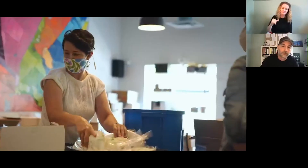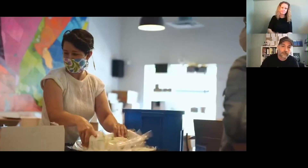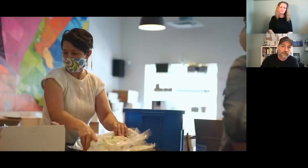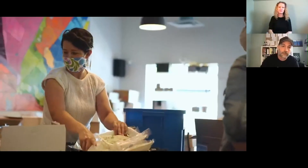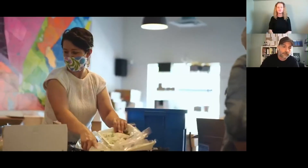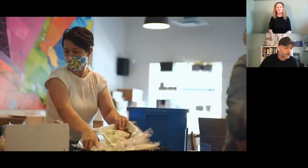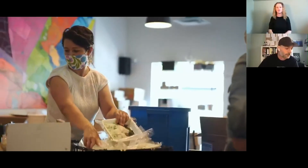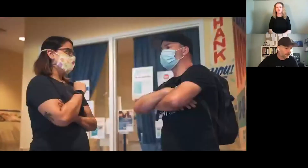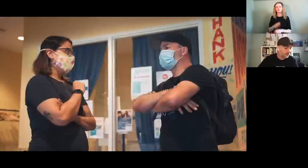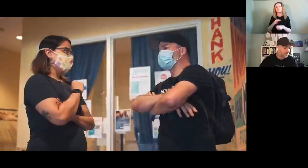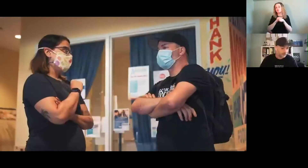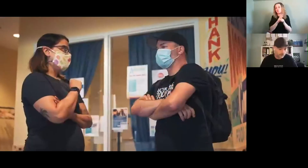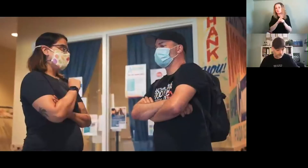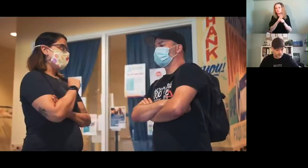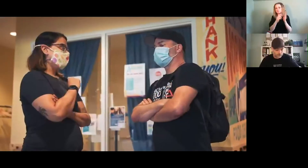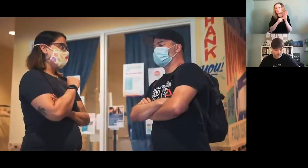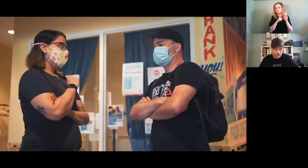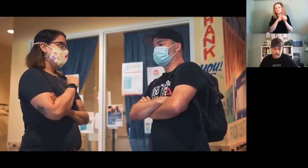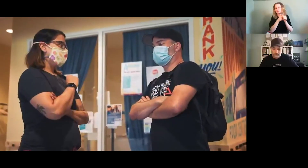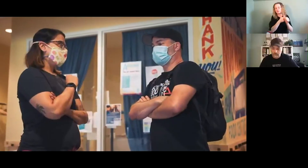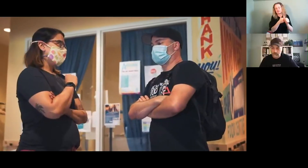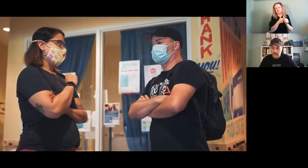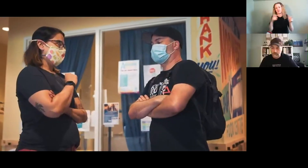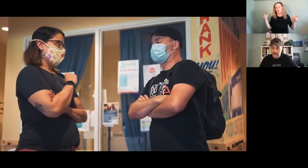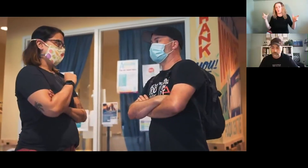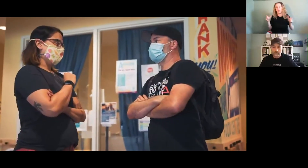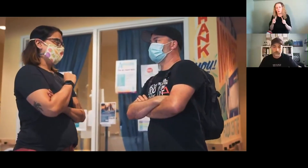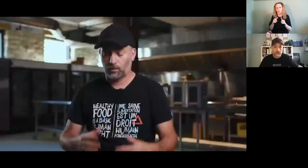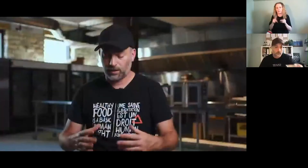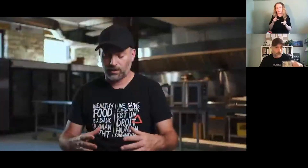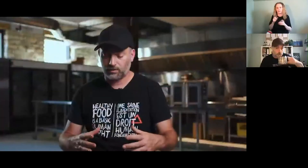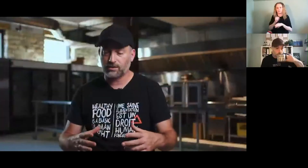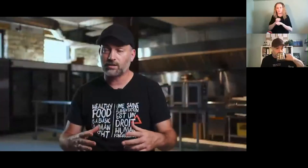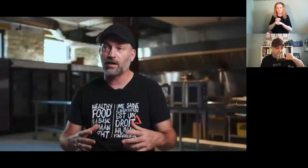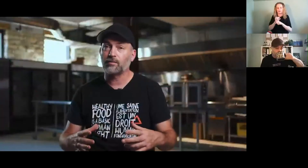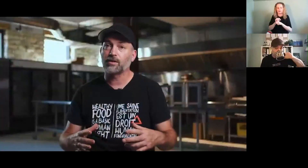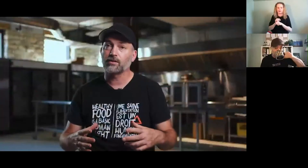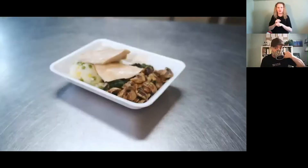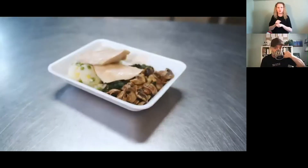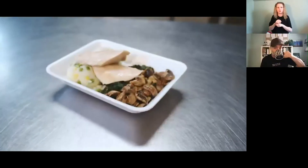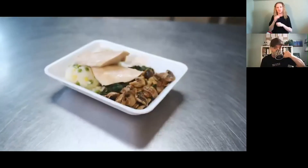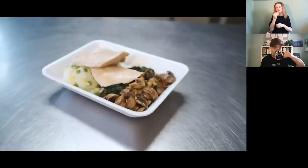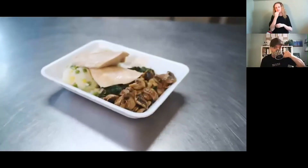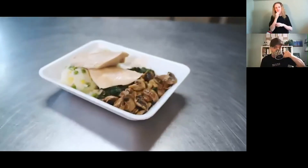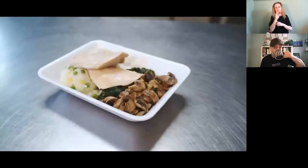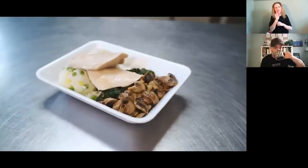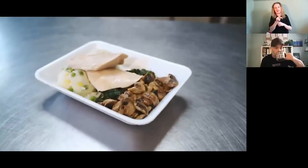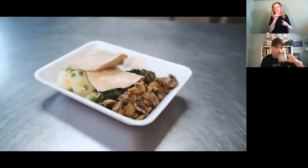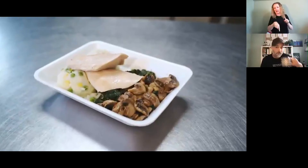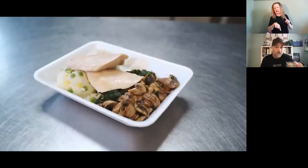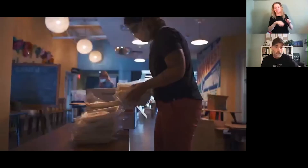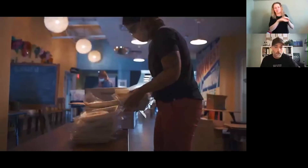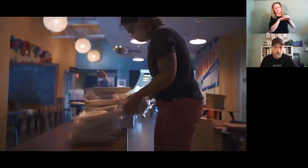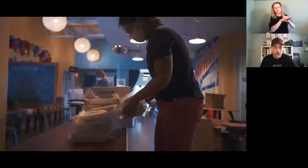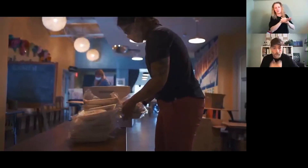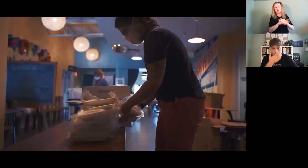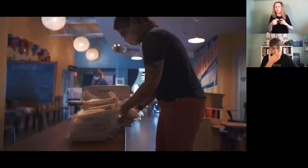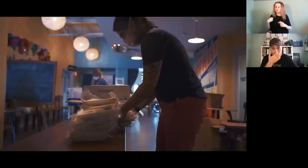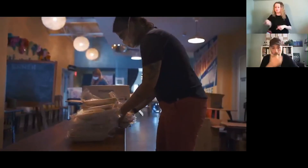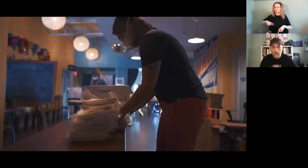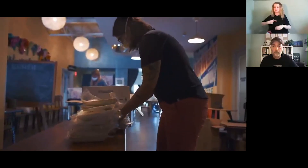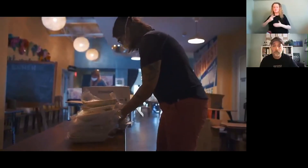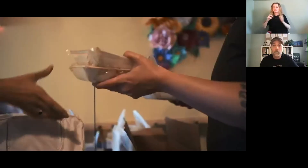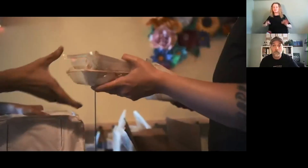down for safety. People also didn't feel comfortable going to food banks. So what we did is we designed meals that are individually packed, that